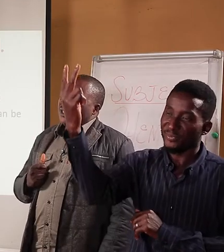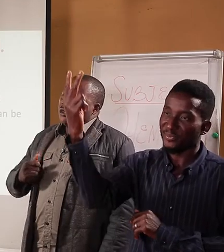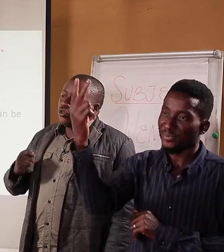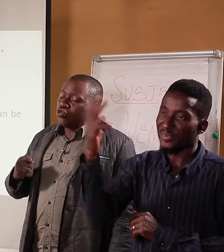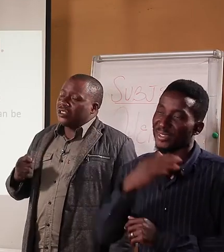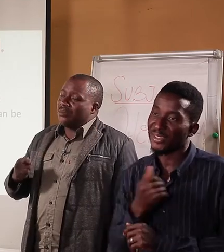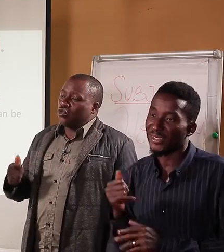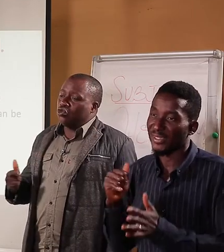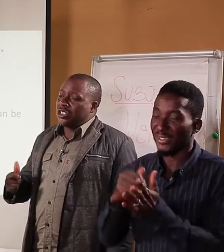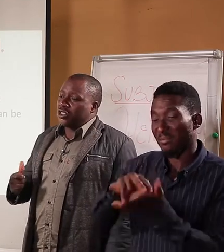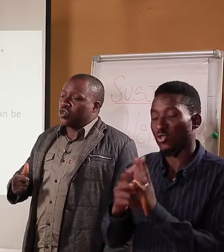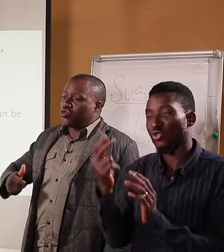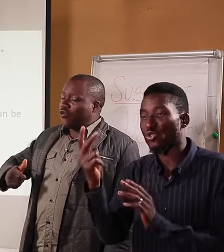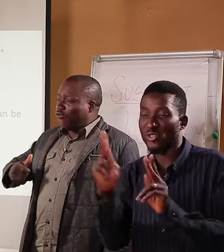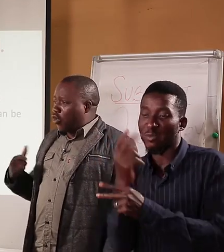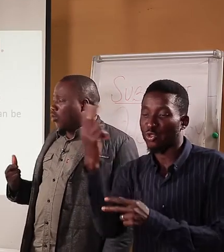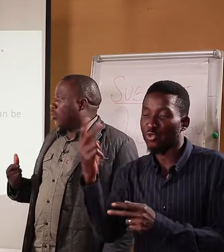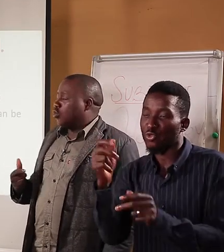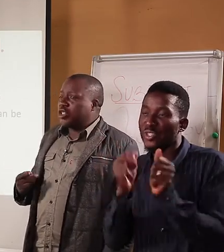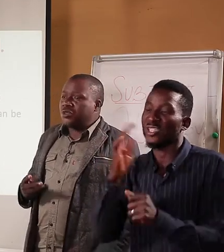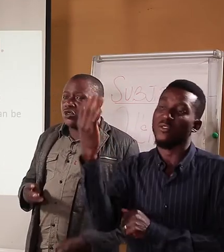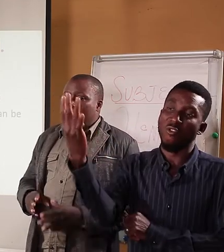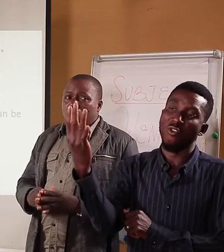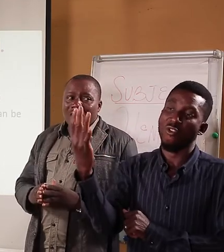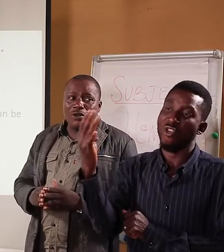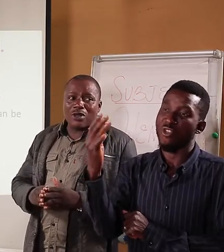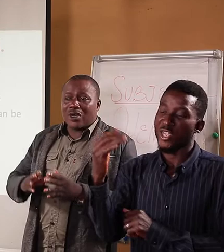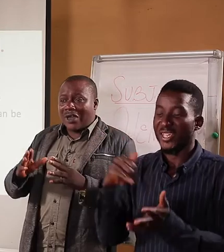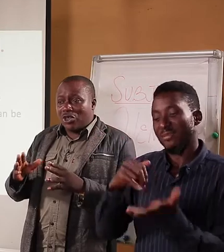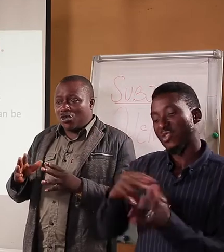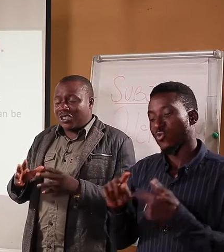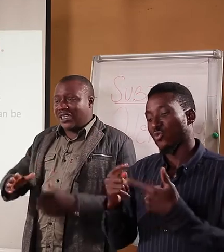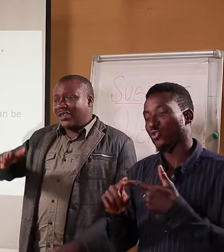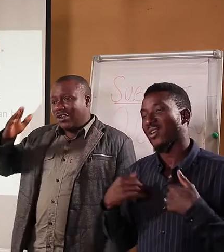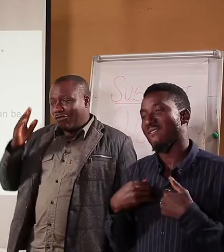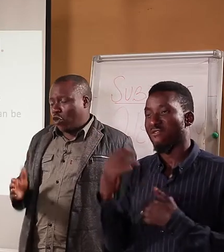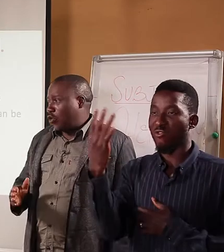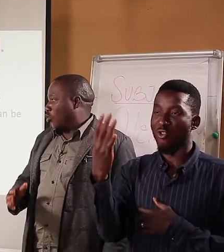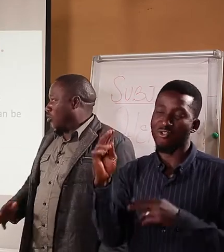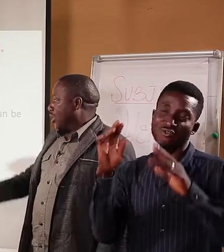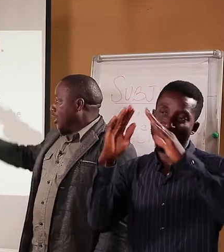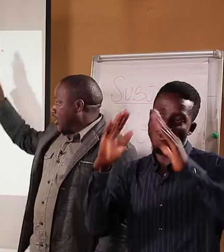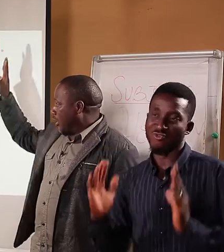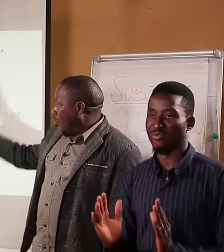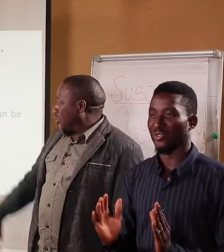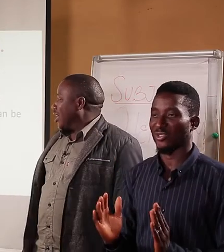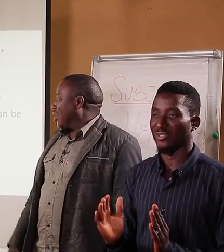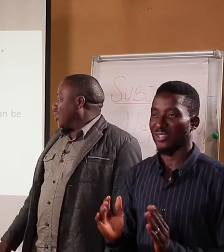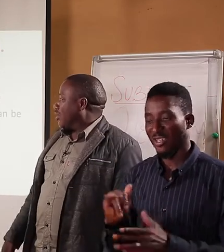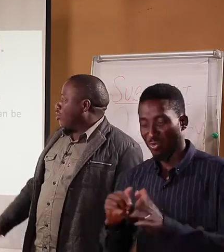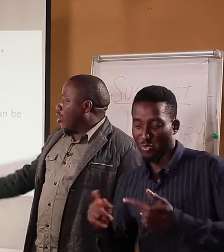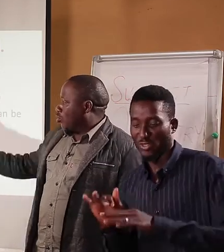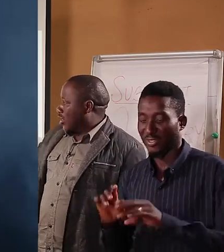thing as 2 times 2, which is equals to 4, which means you are going to have up to about how many rooms in that? 4 rooms. It goes